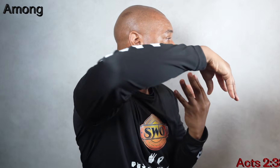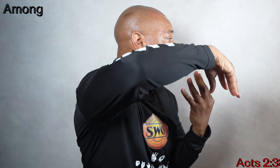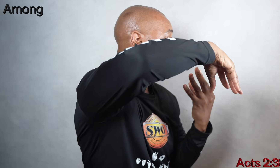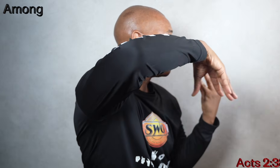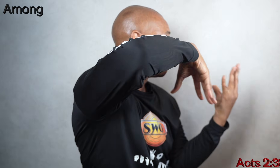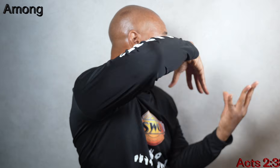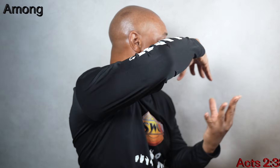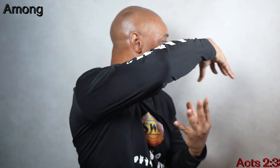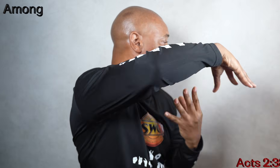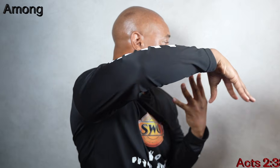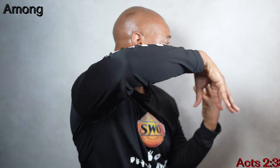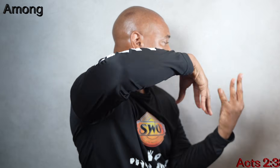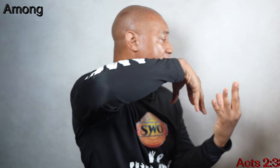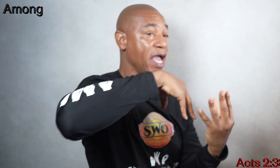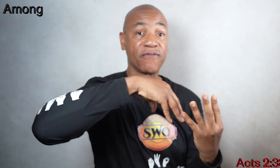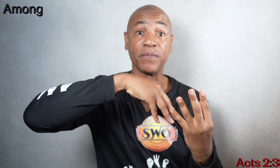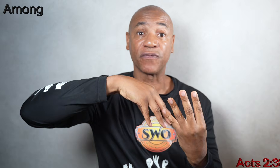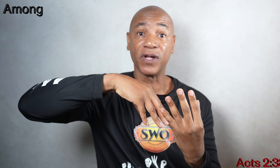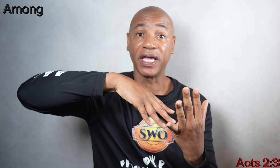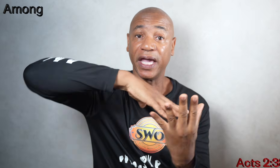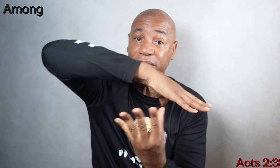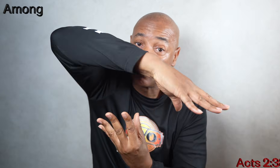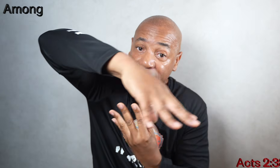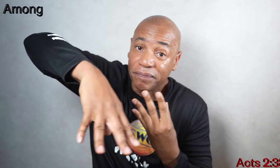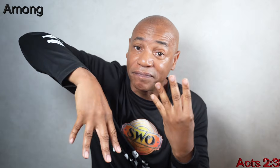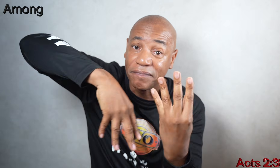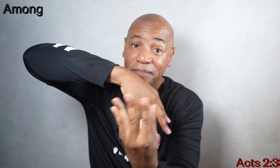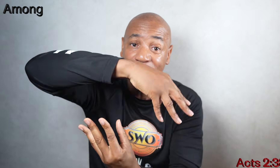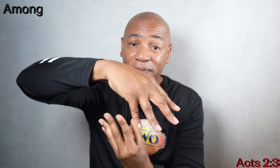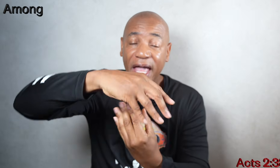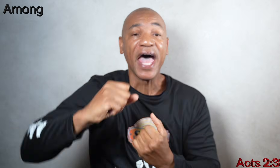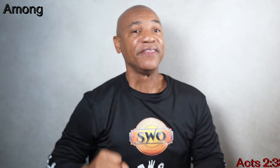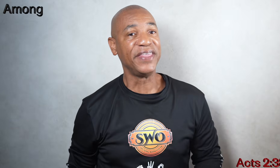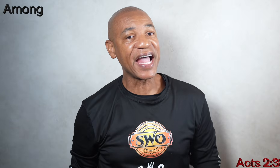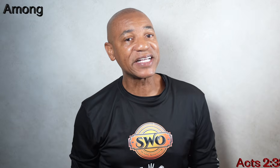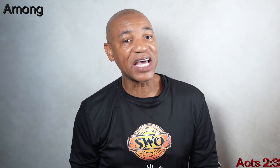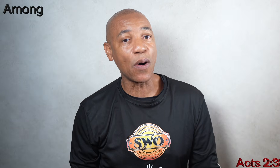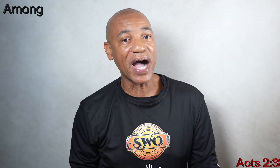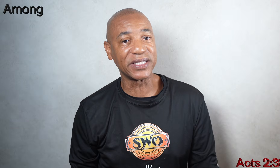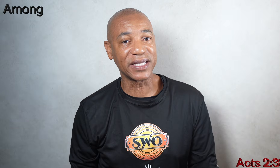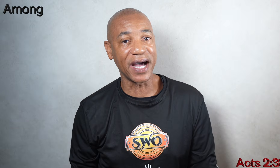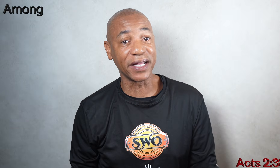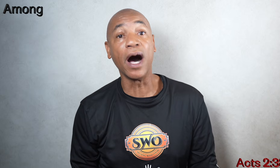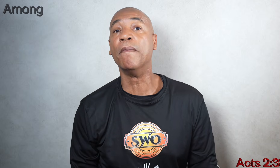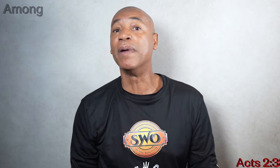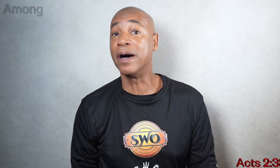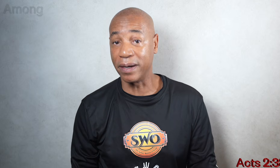side and from the front again. That is how I sign among.